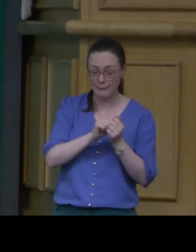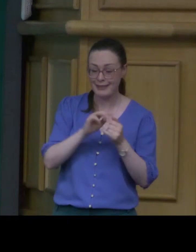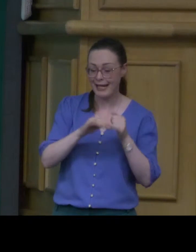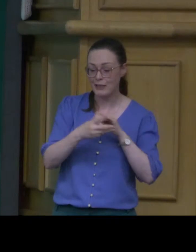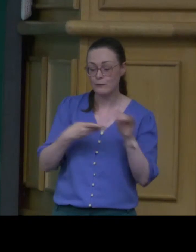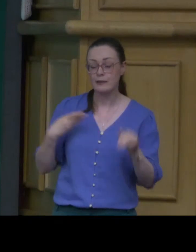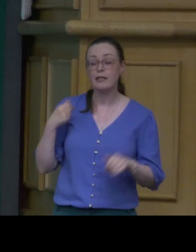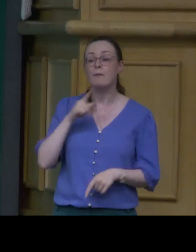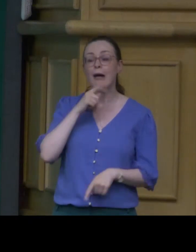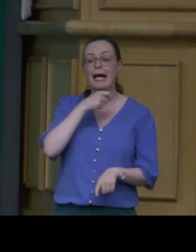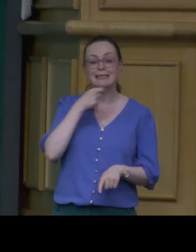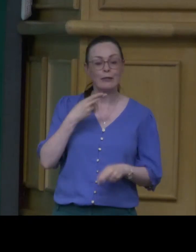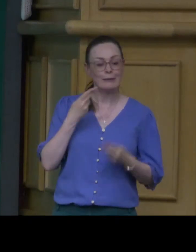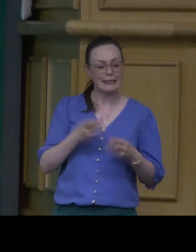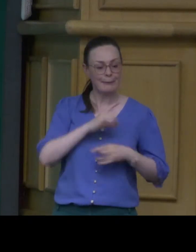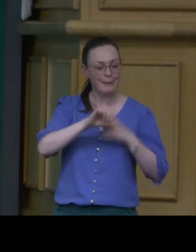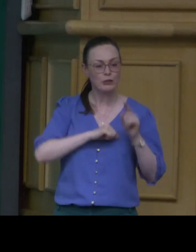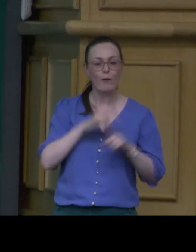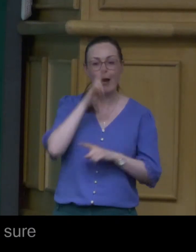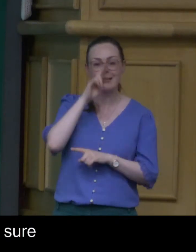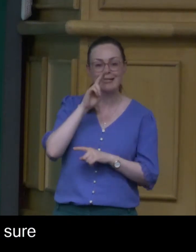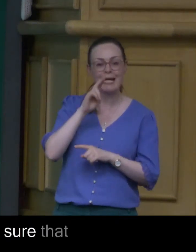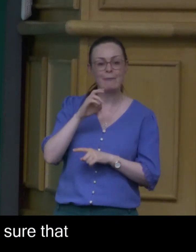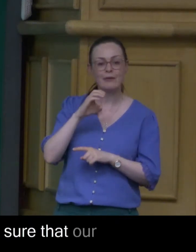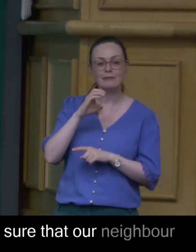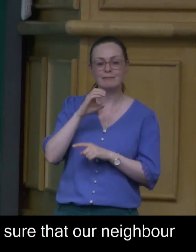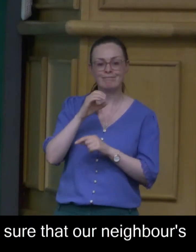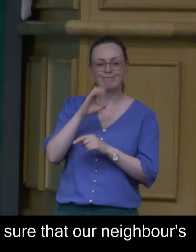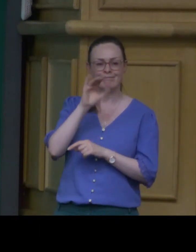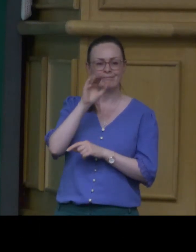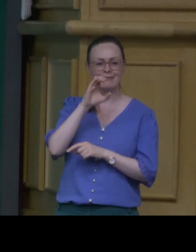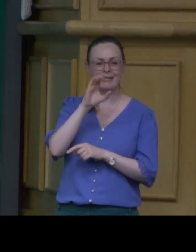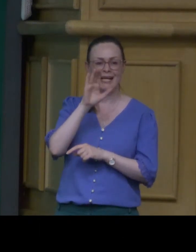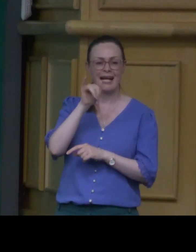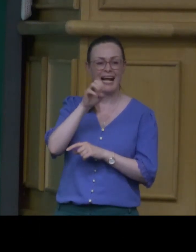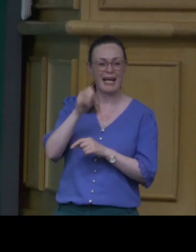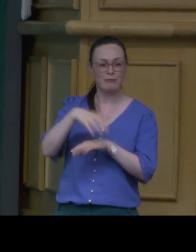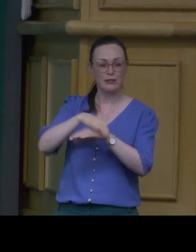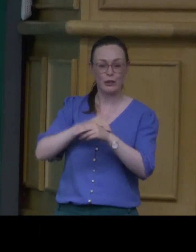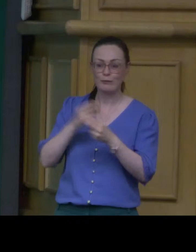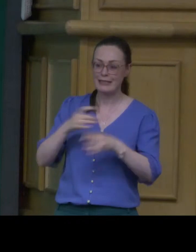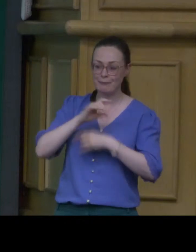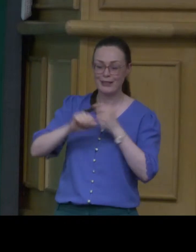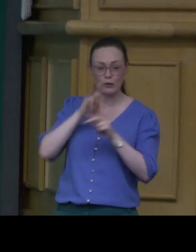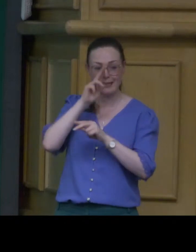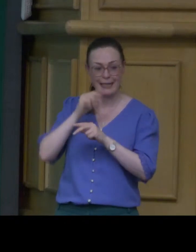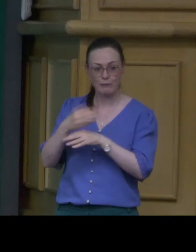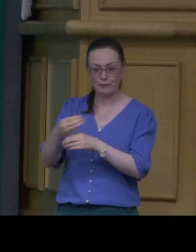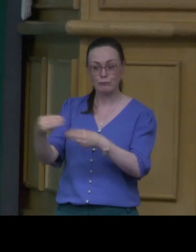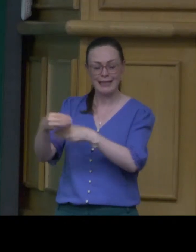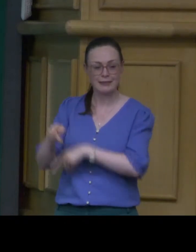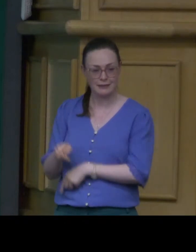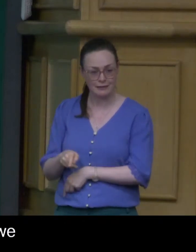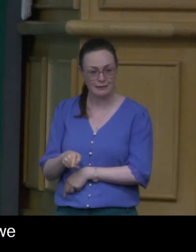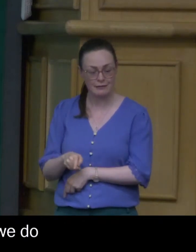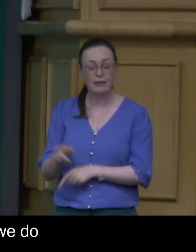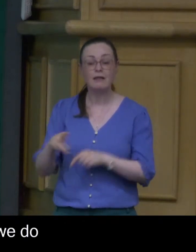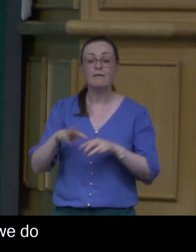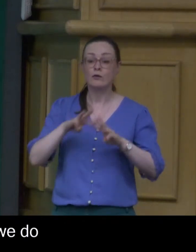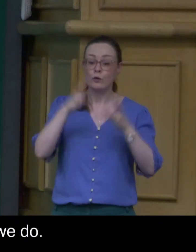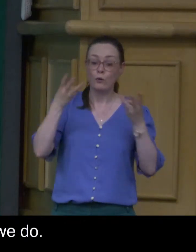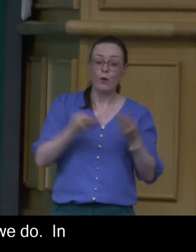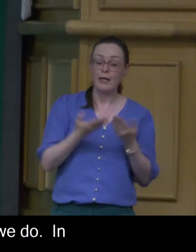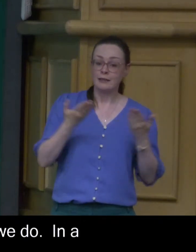we make sure that our neighbours' climate security is protected in everything we do. In a world which